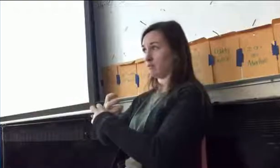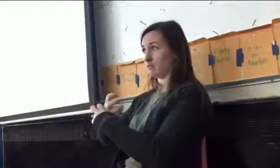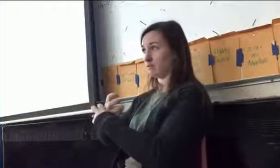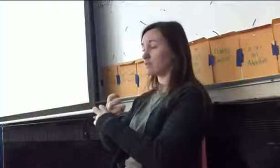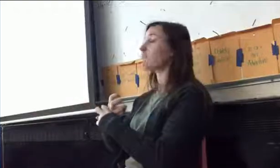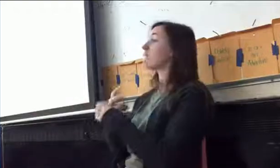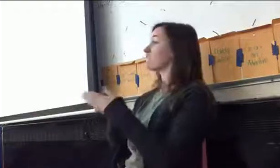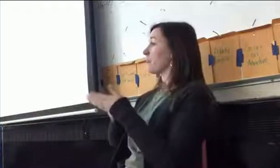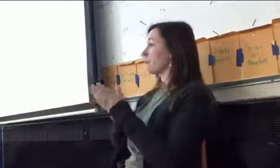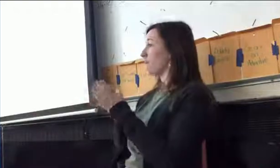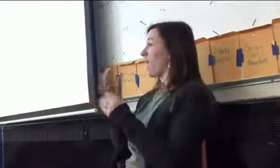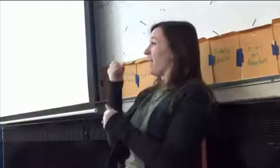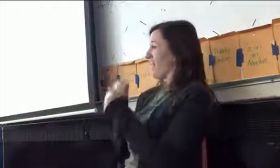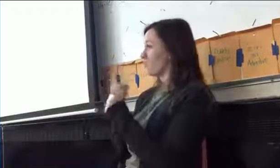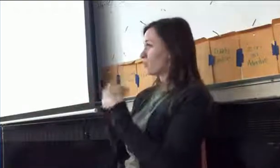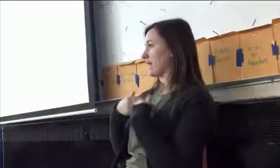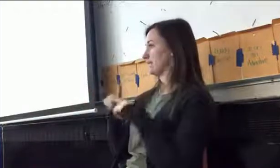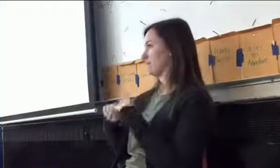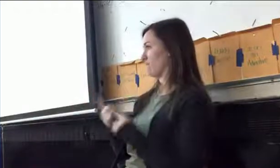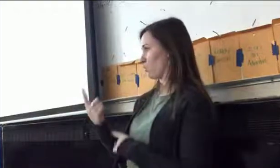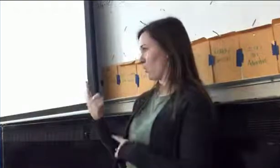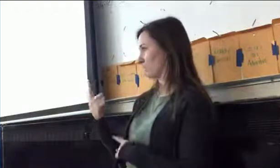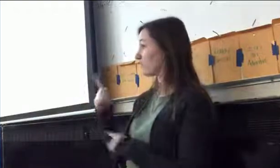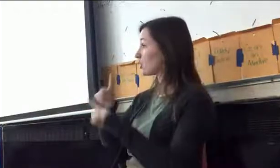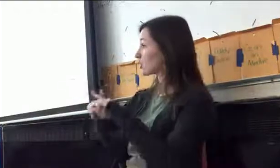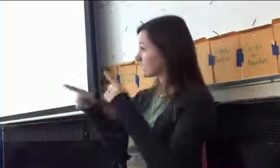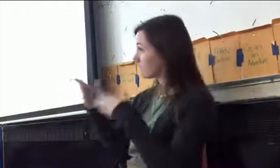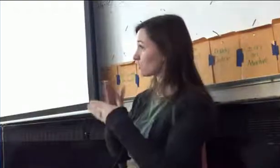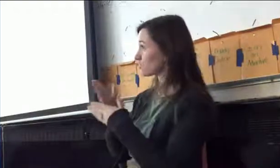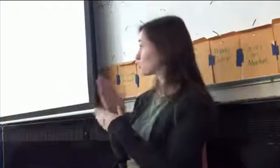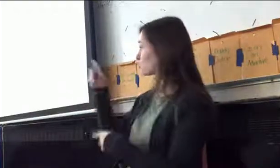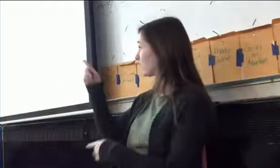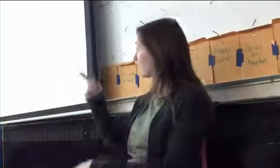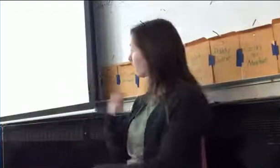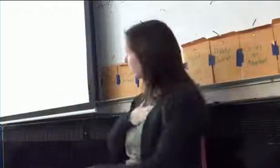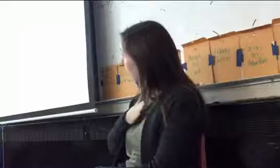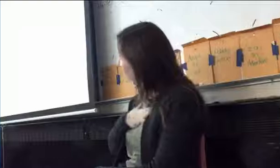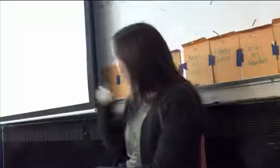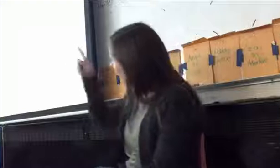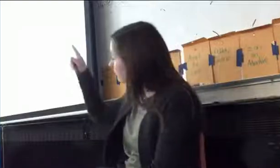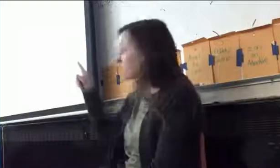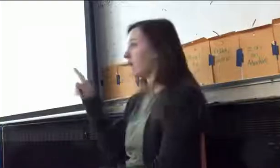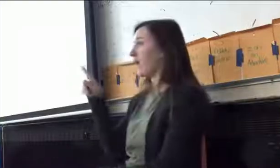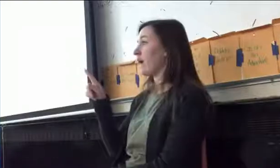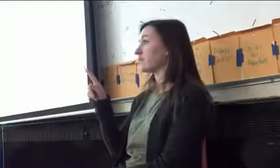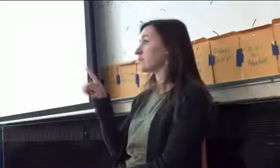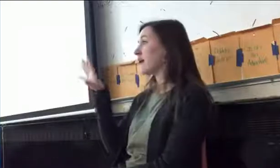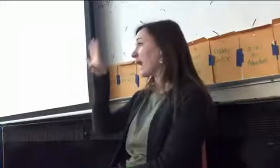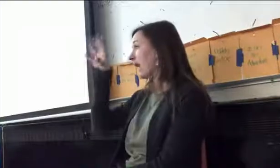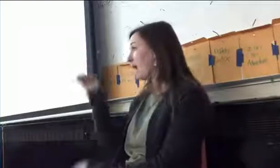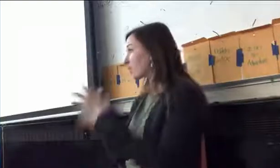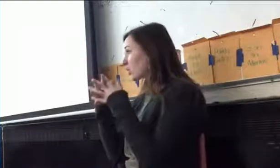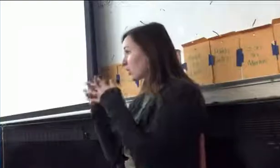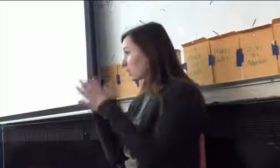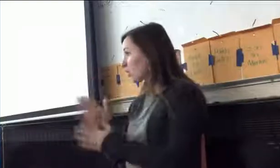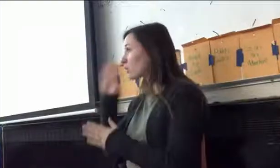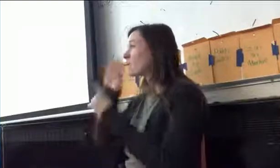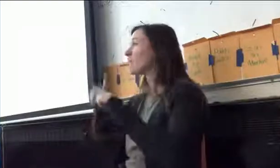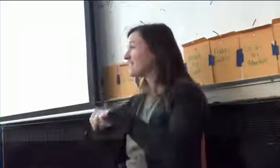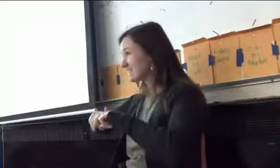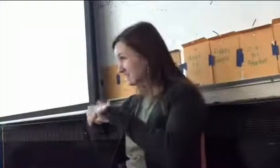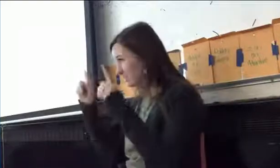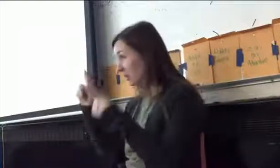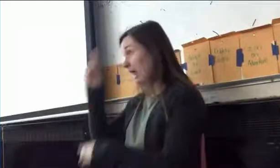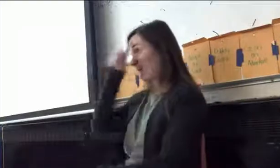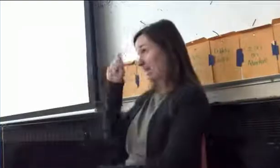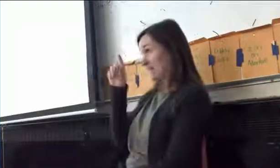everybody has a different skull shape. There's a difference between my skull shape and an African American skull shape. Because of this,